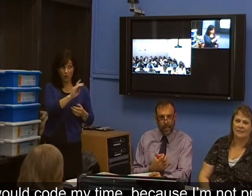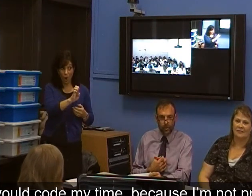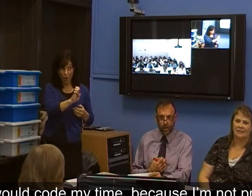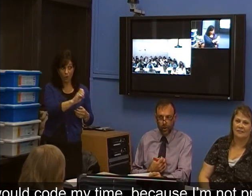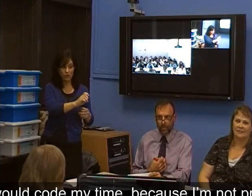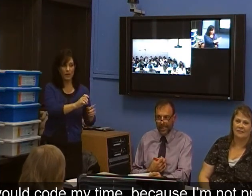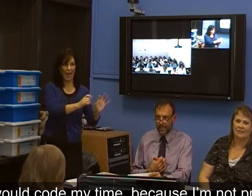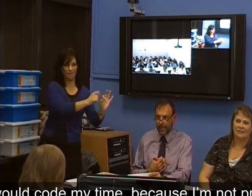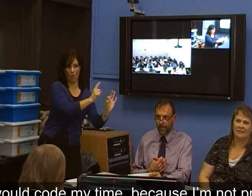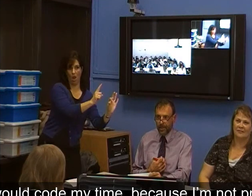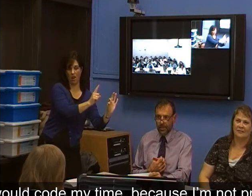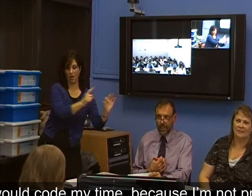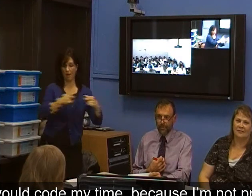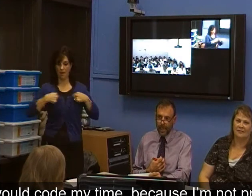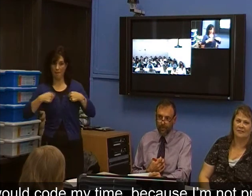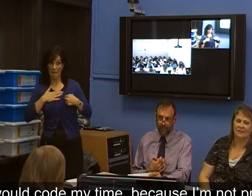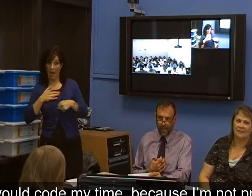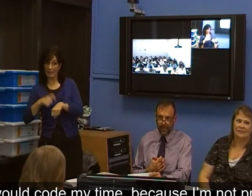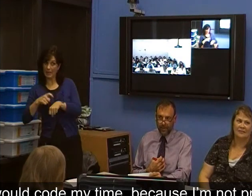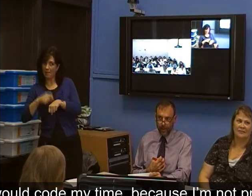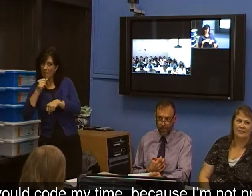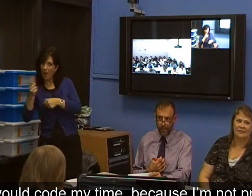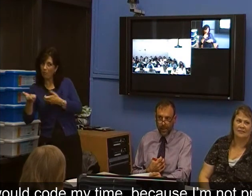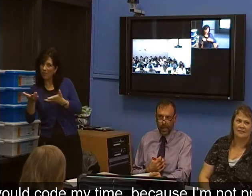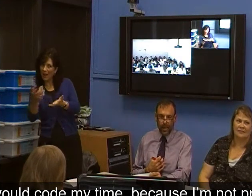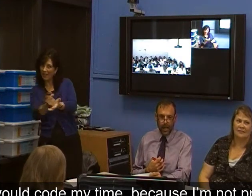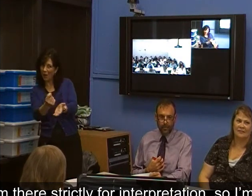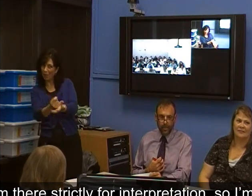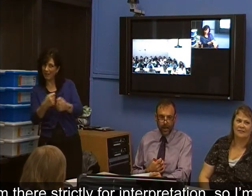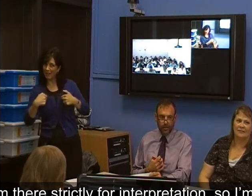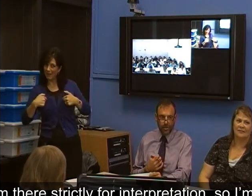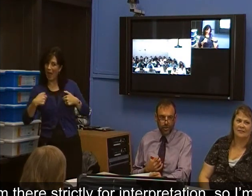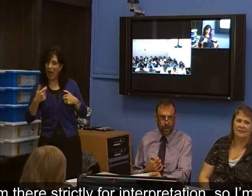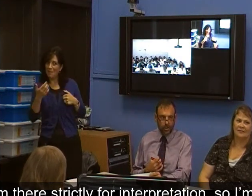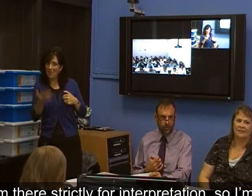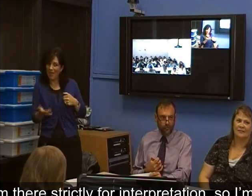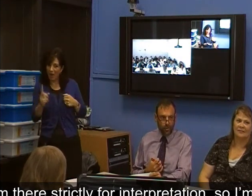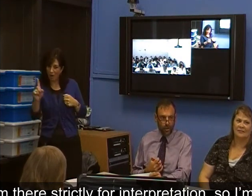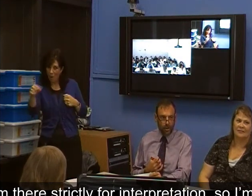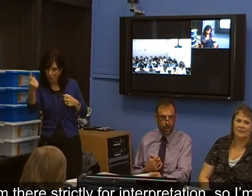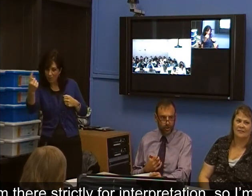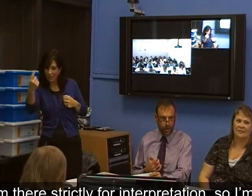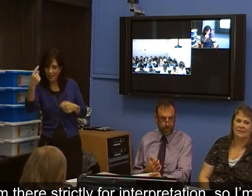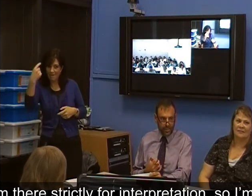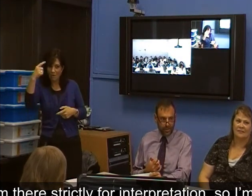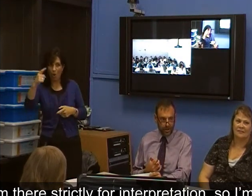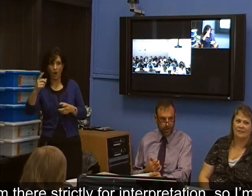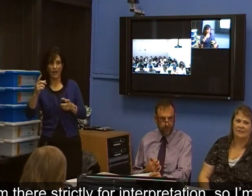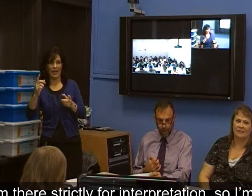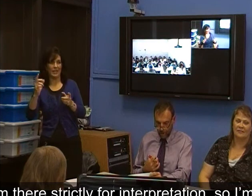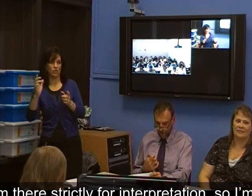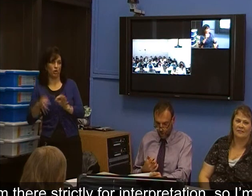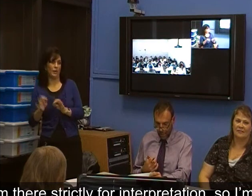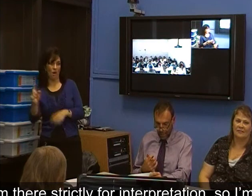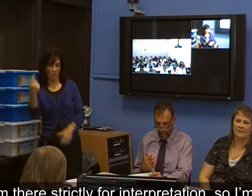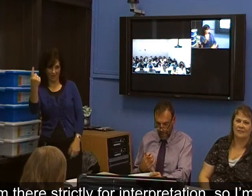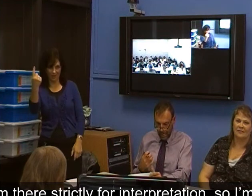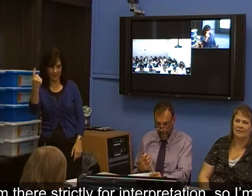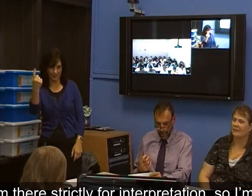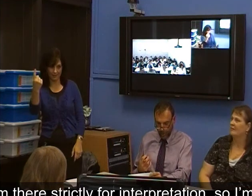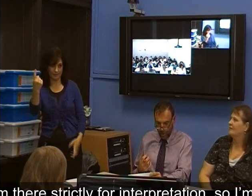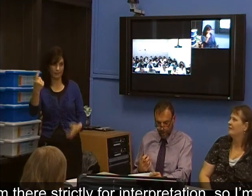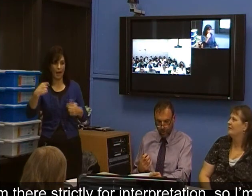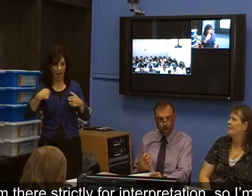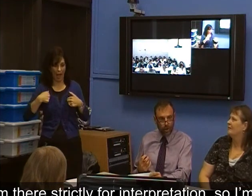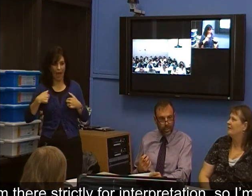I would code my time because I'm not providing the therapy. I'm there strictly for interpretation. So I